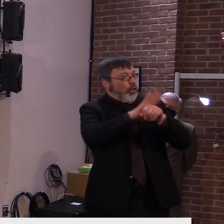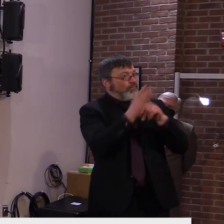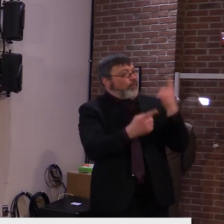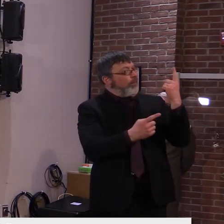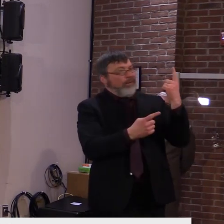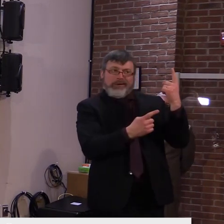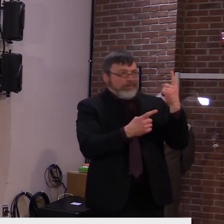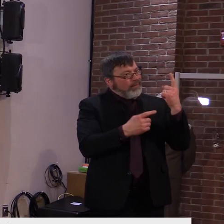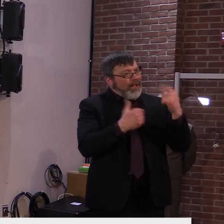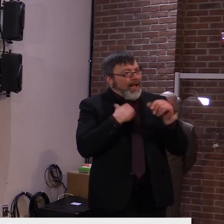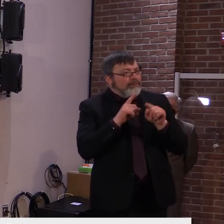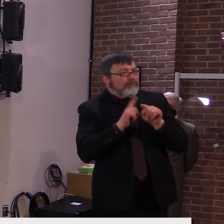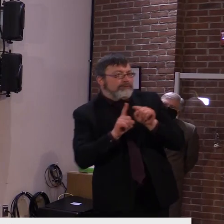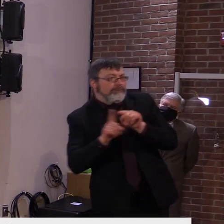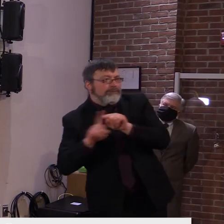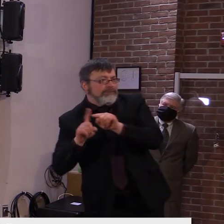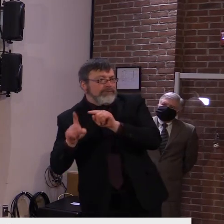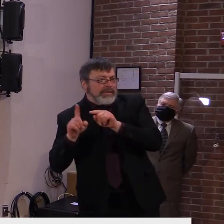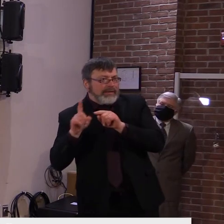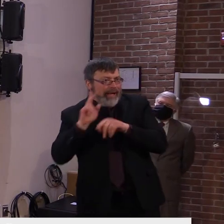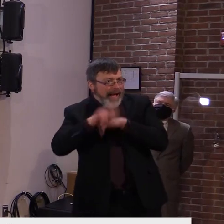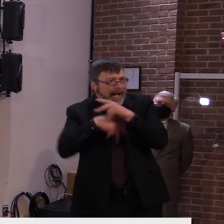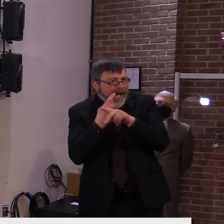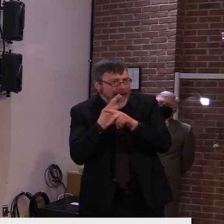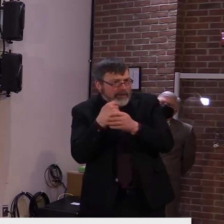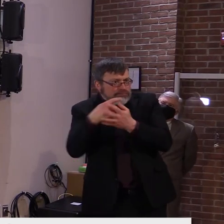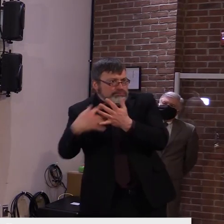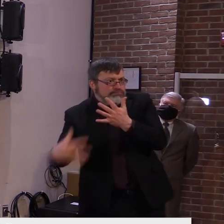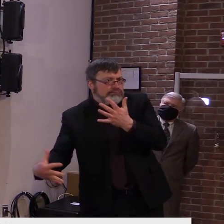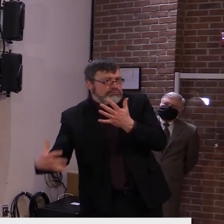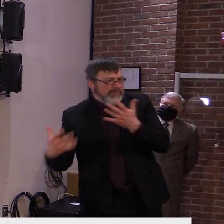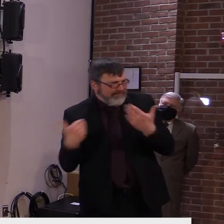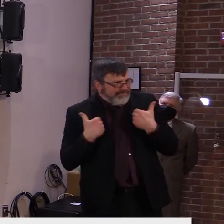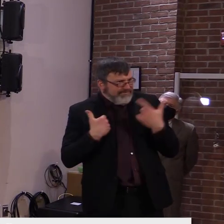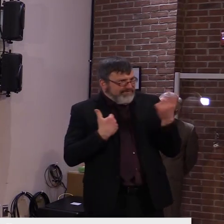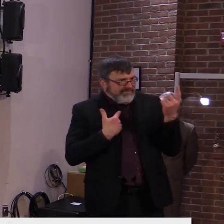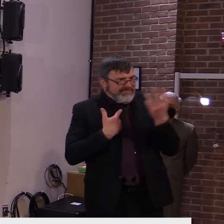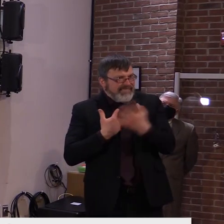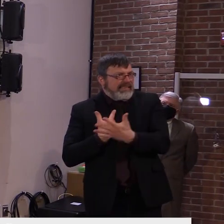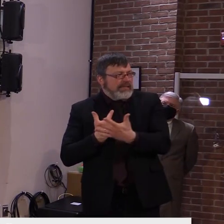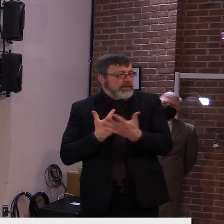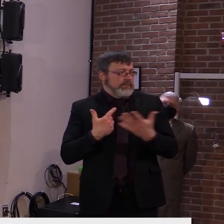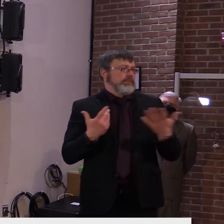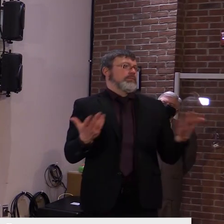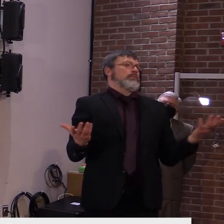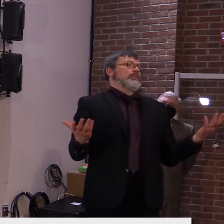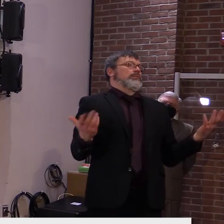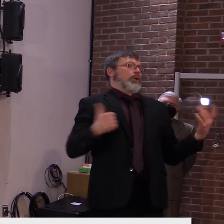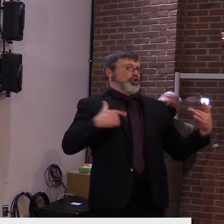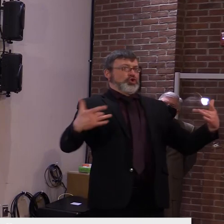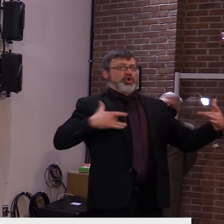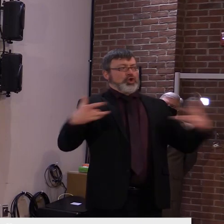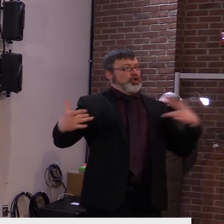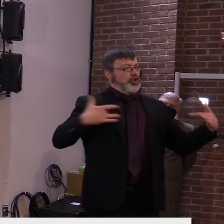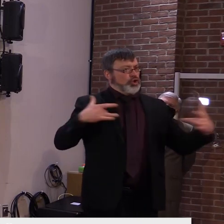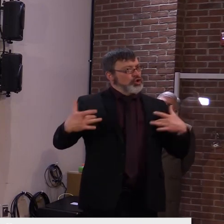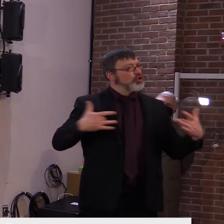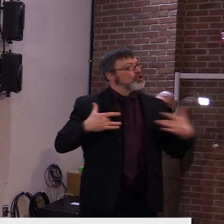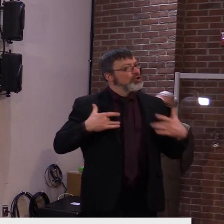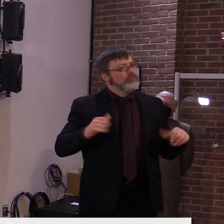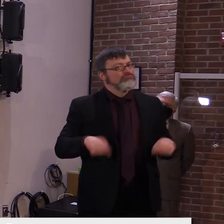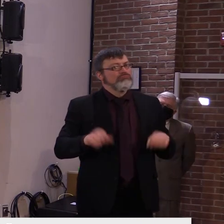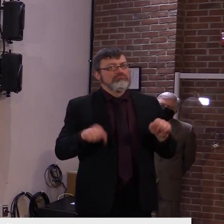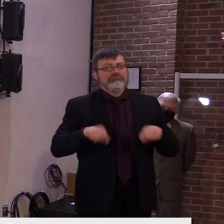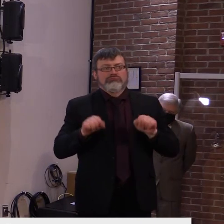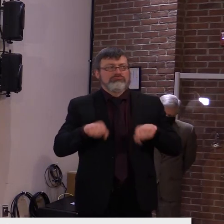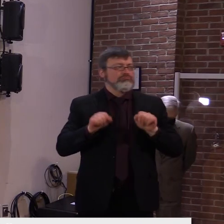has yet to be found by genome sequencing in Vermont, the wastewater results in Burlington again showed high level of a